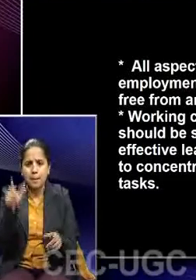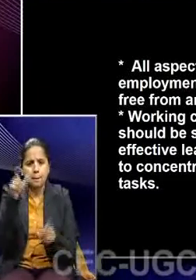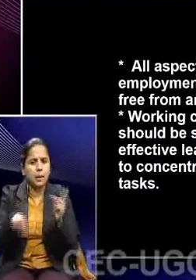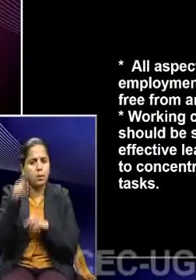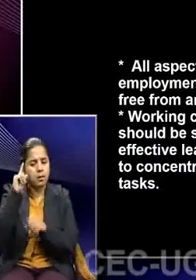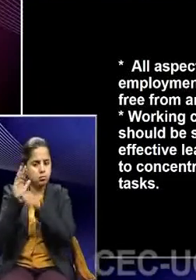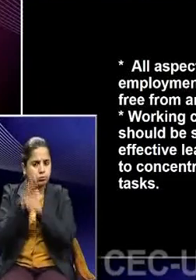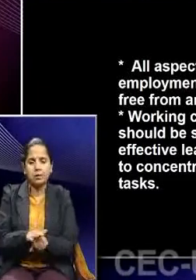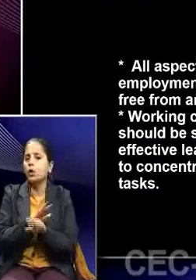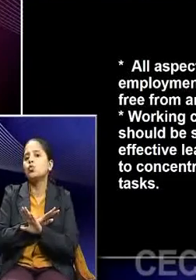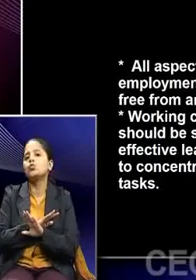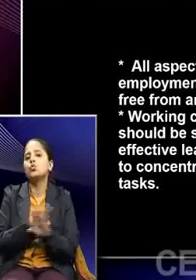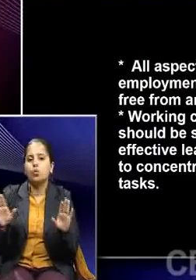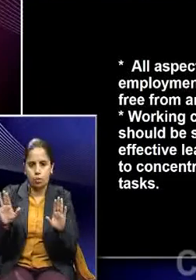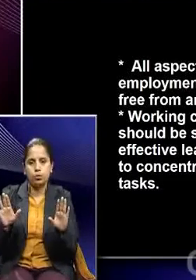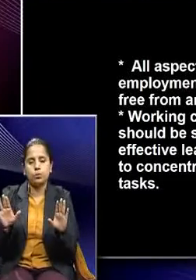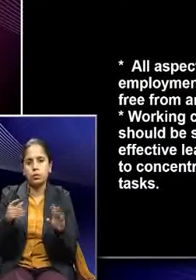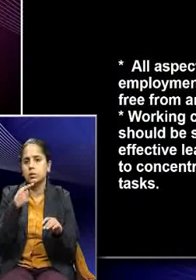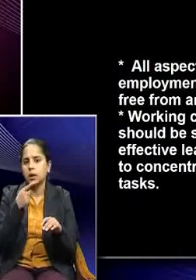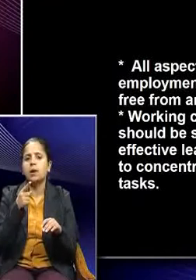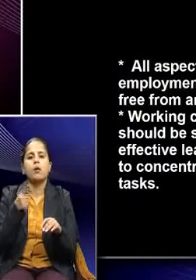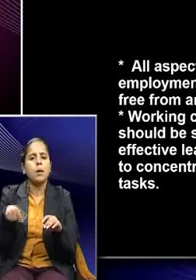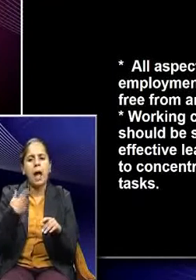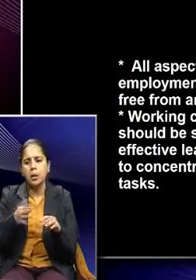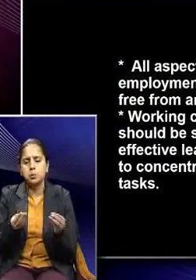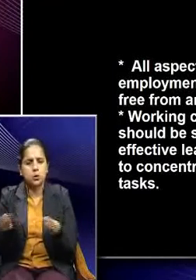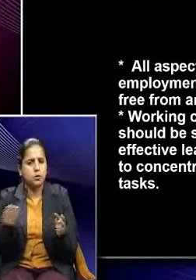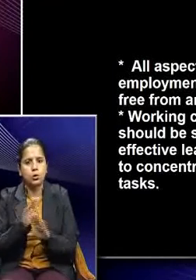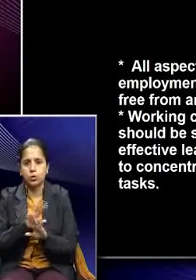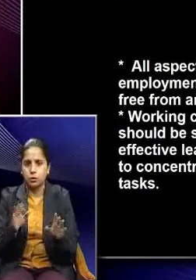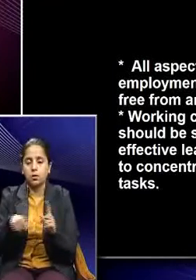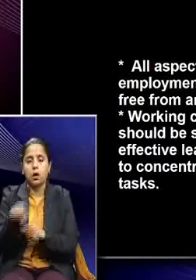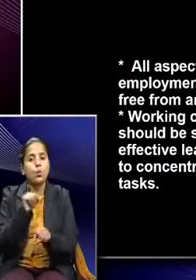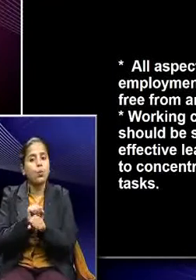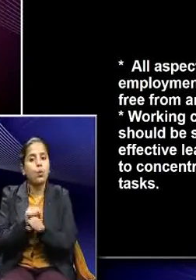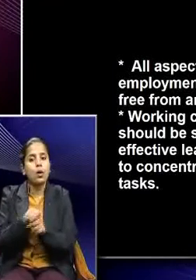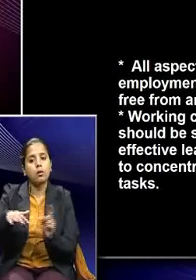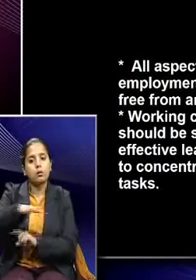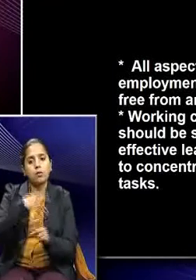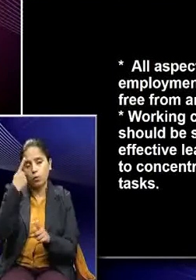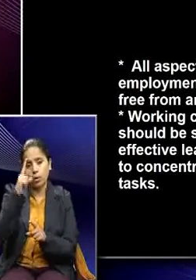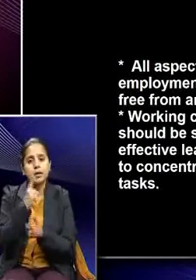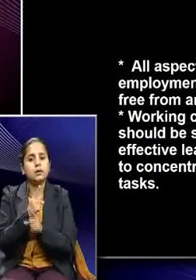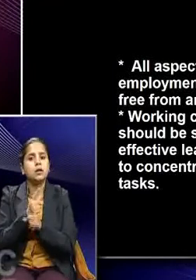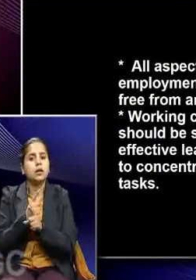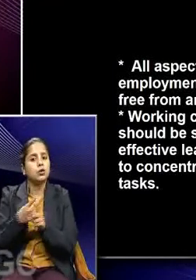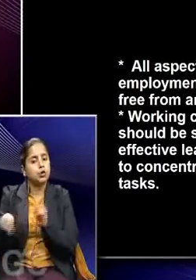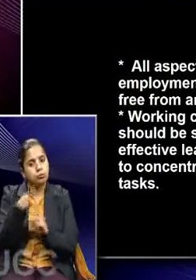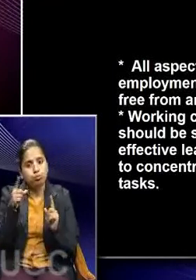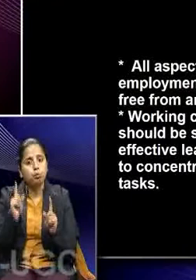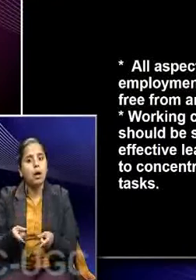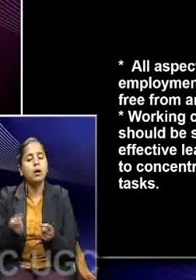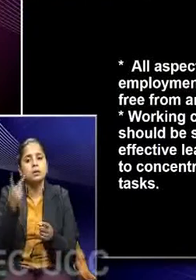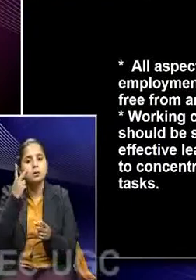of discrimination, and that working conditions for teachers should be as such